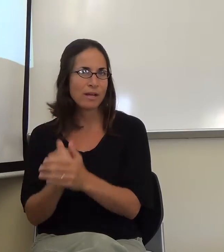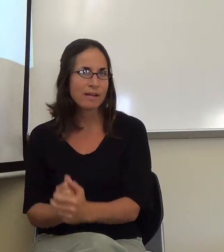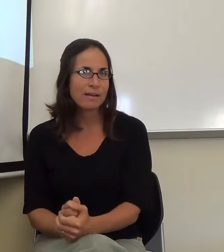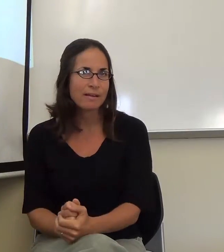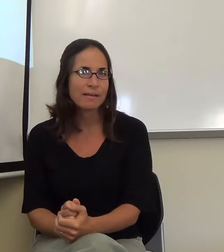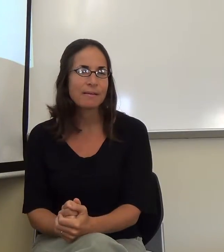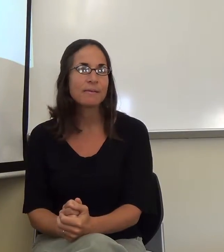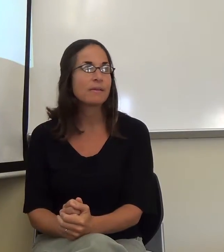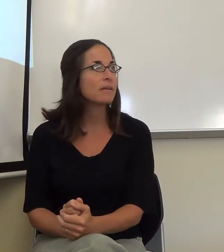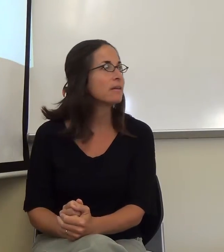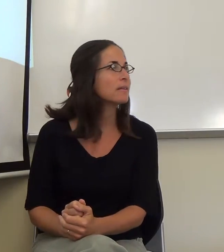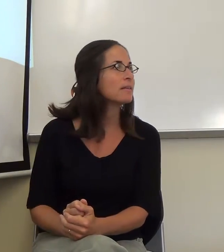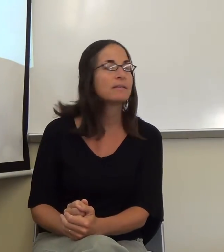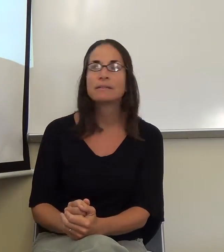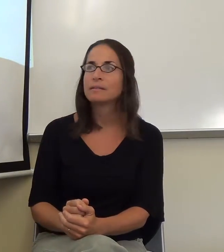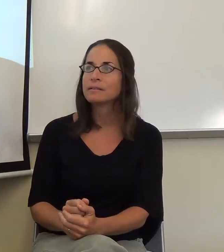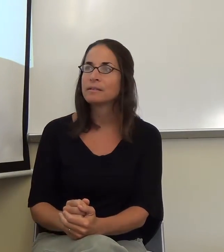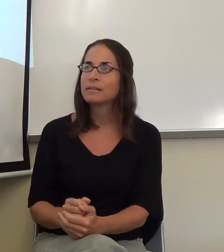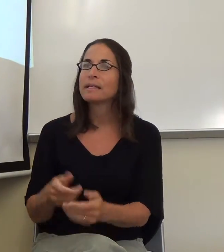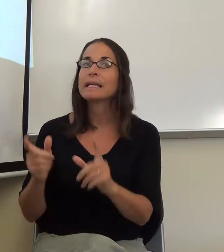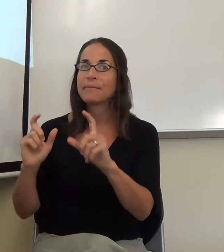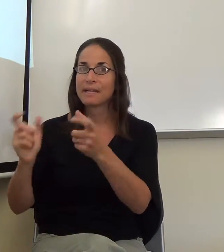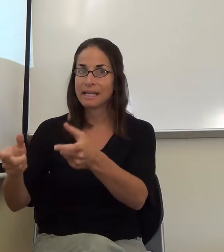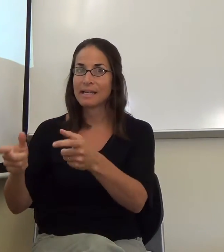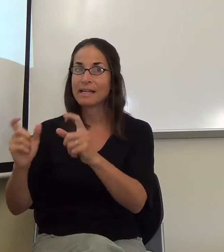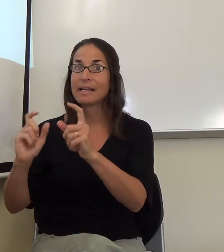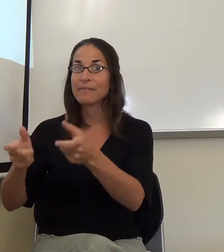Yes. Okay. How many people would have picked A?